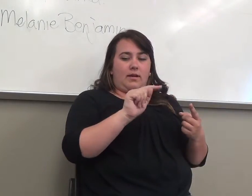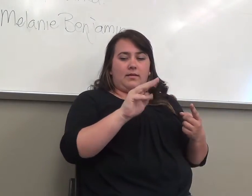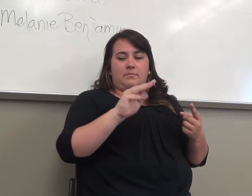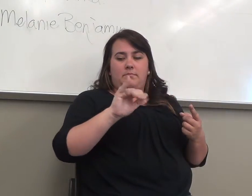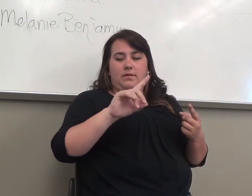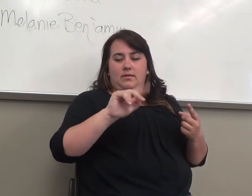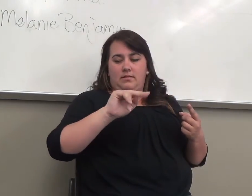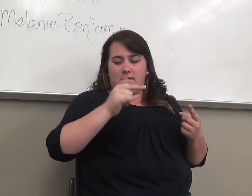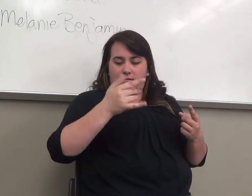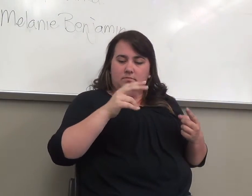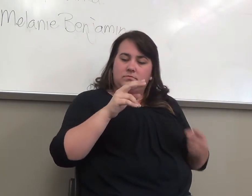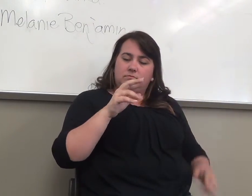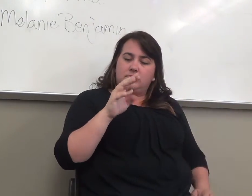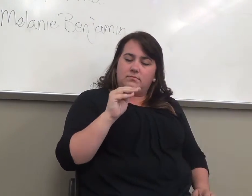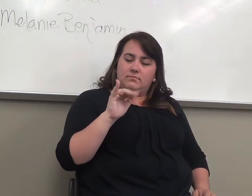So we talked about that.